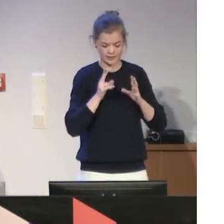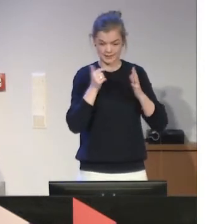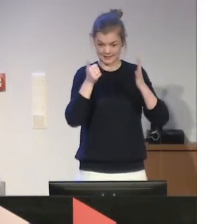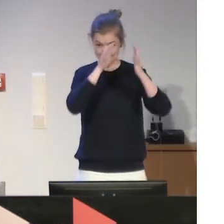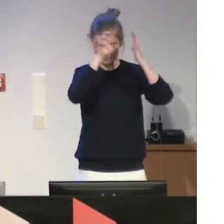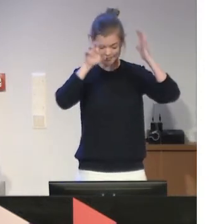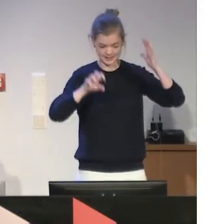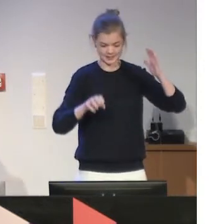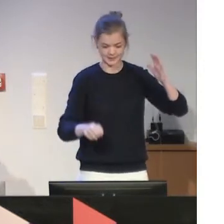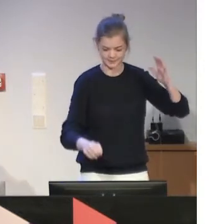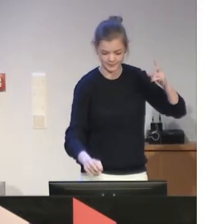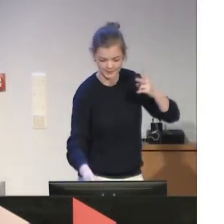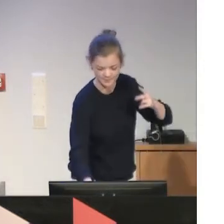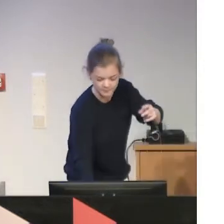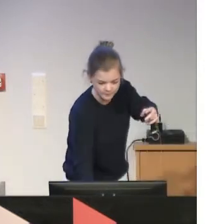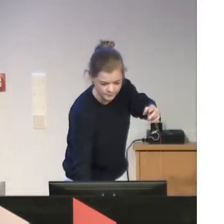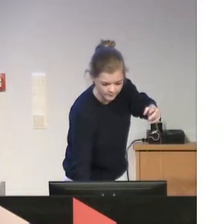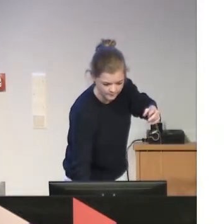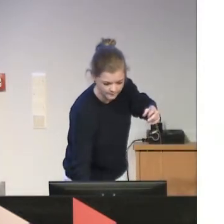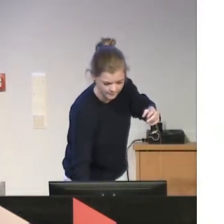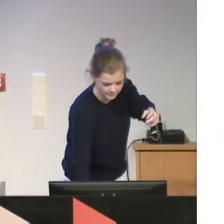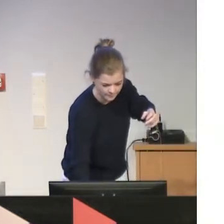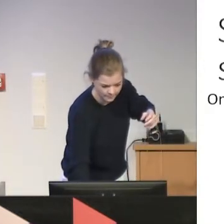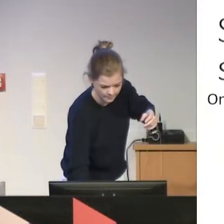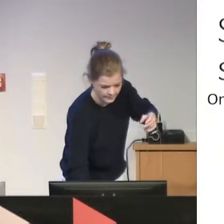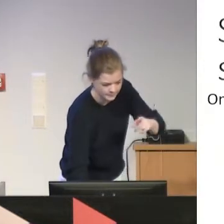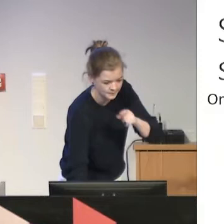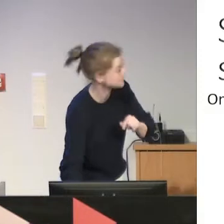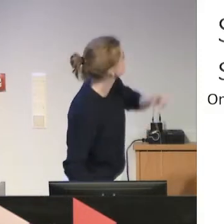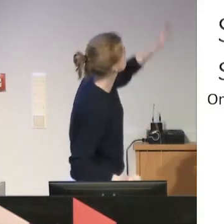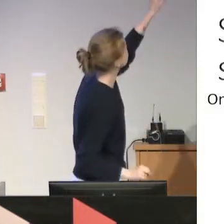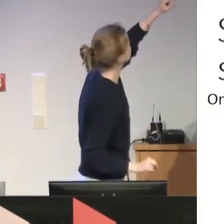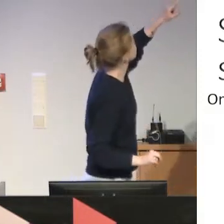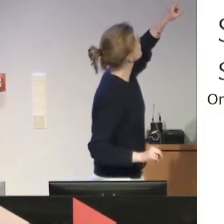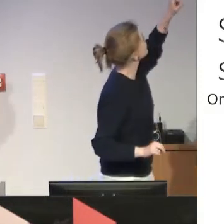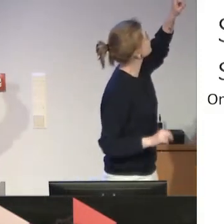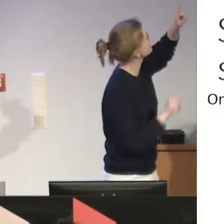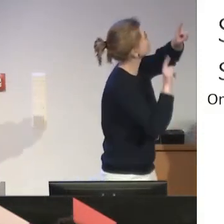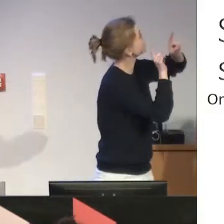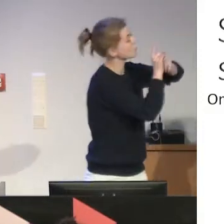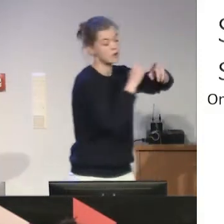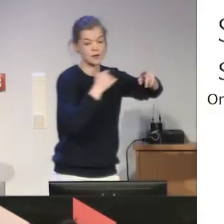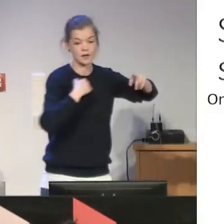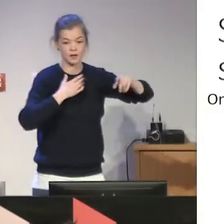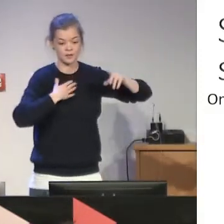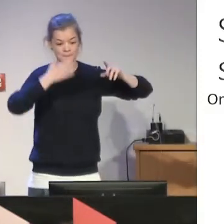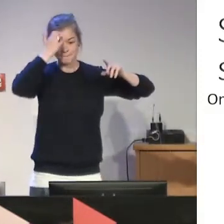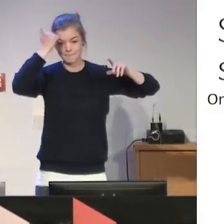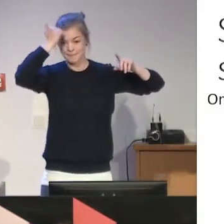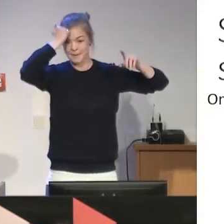And afterwards, after using this six spacer, I can actually have a picture that you can look at.